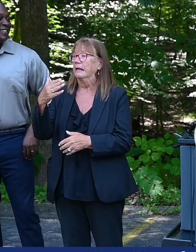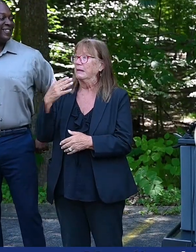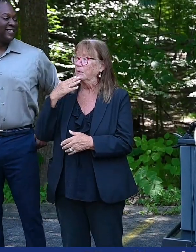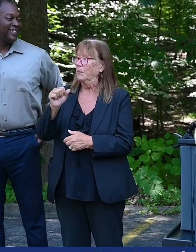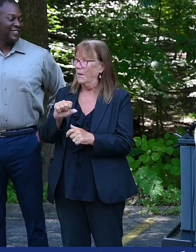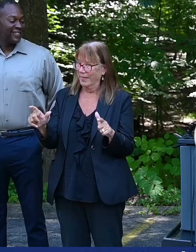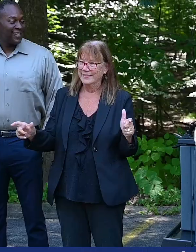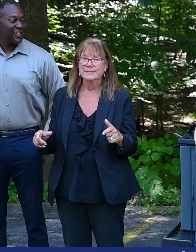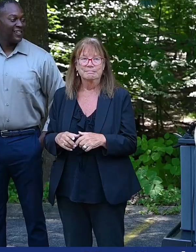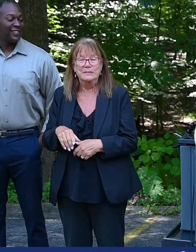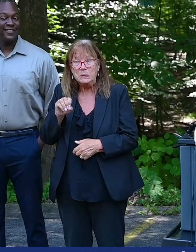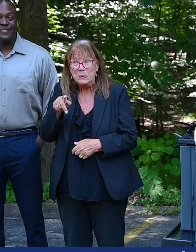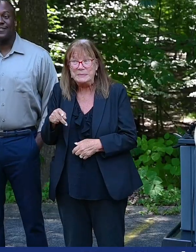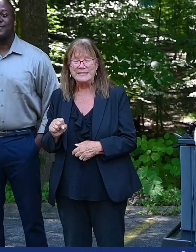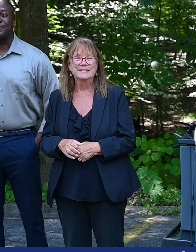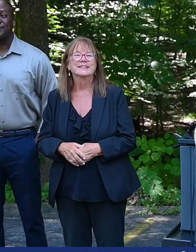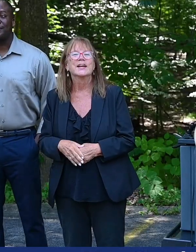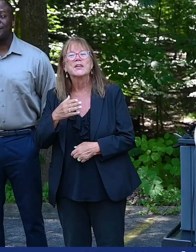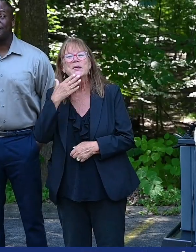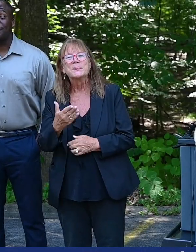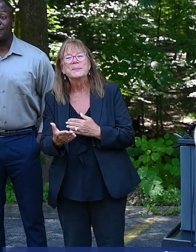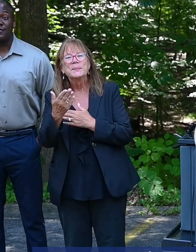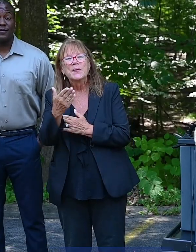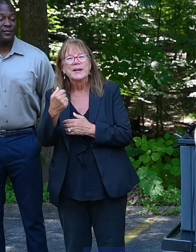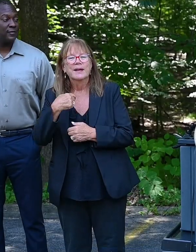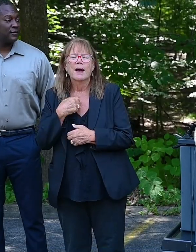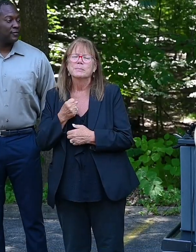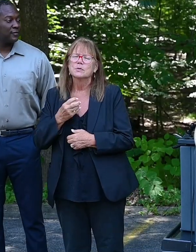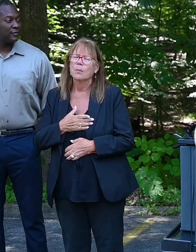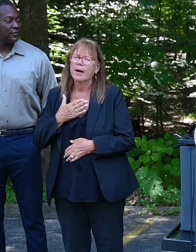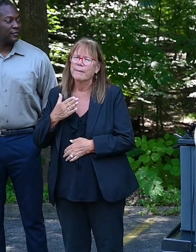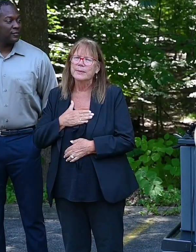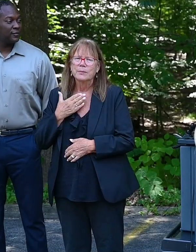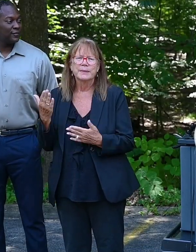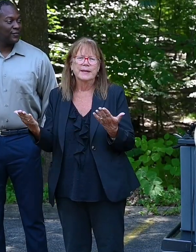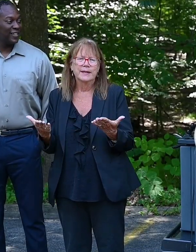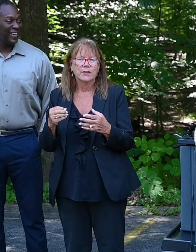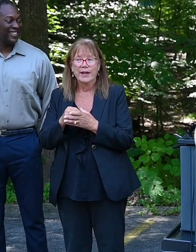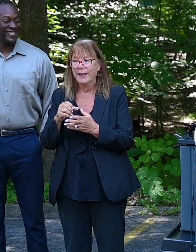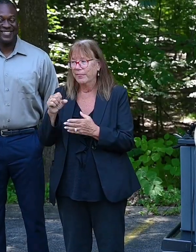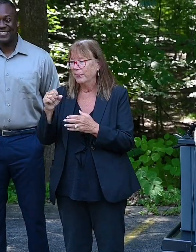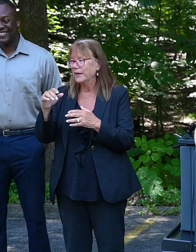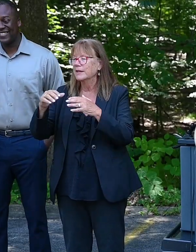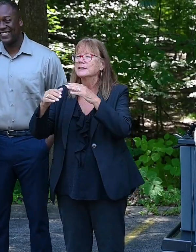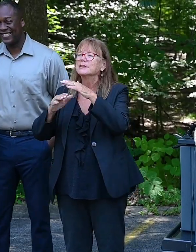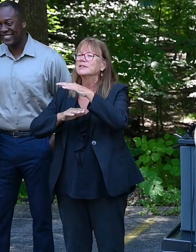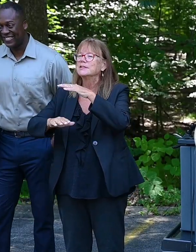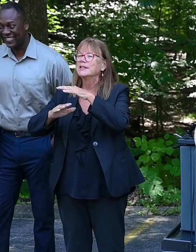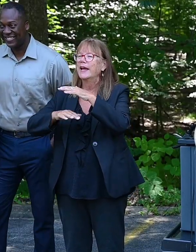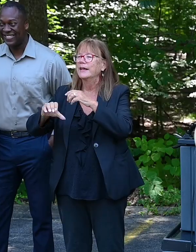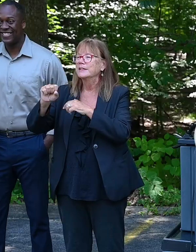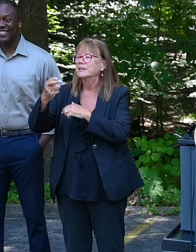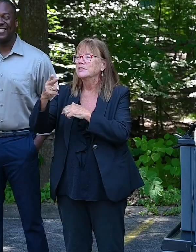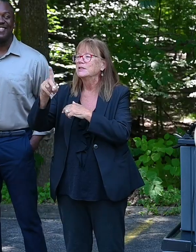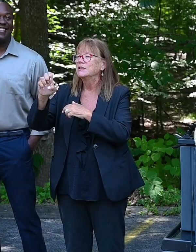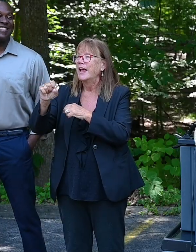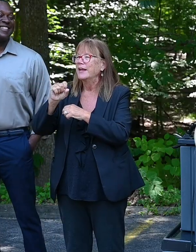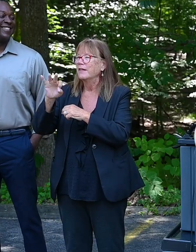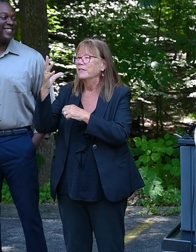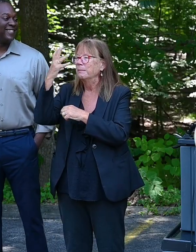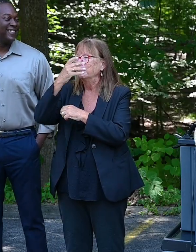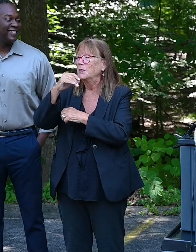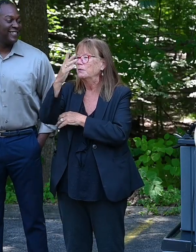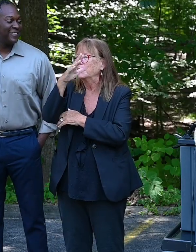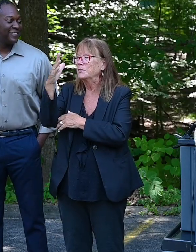Thank you all. Ooh. And good morning. I'm so pleased to be here in the shade of this beautiful forest on this hot